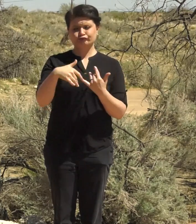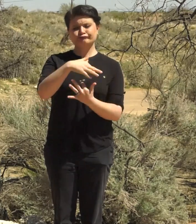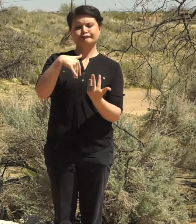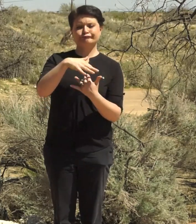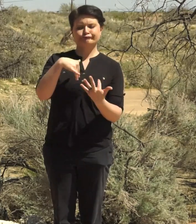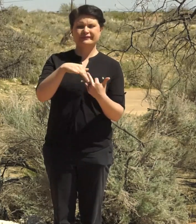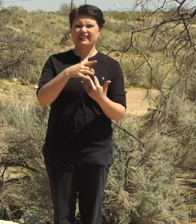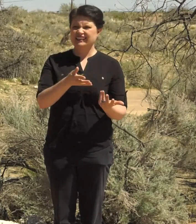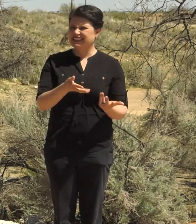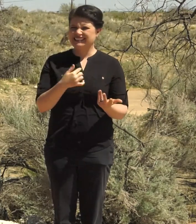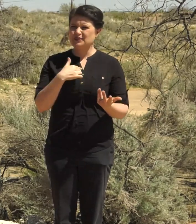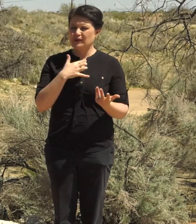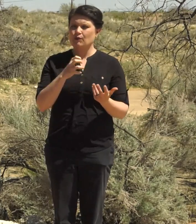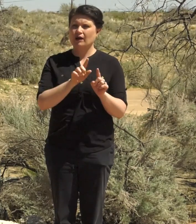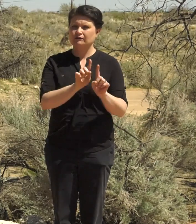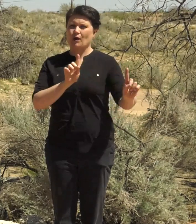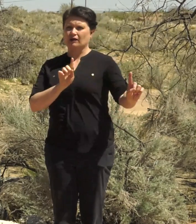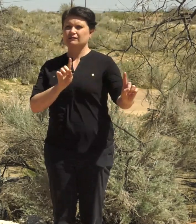already been stated.